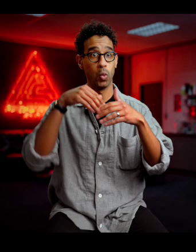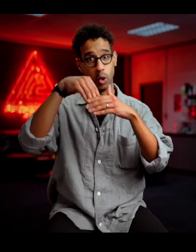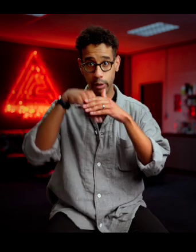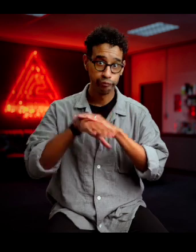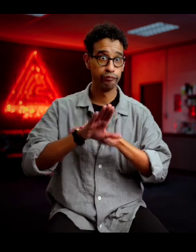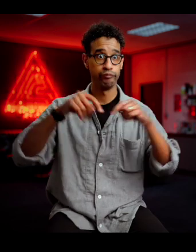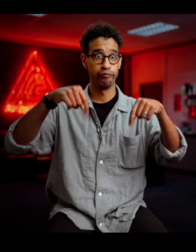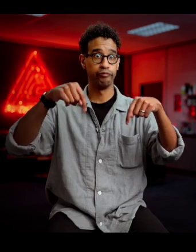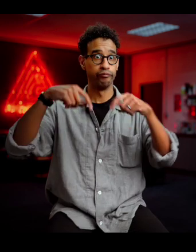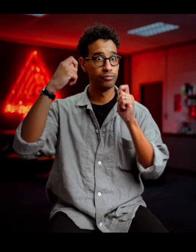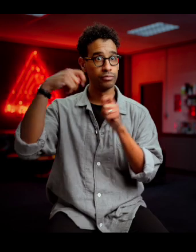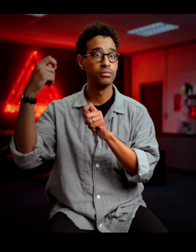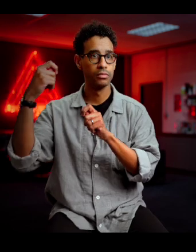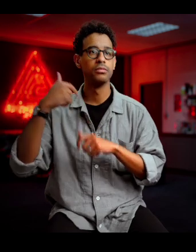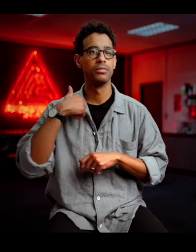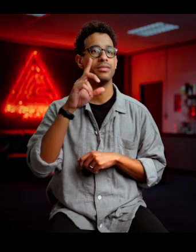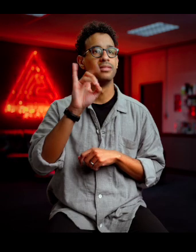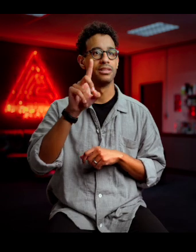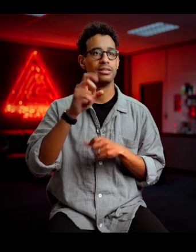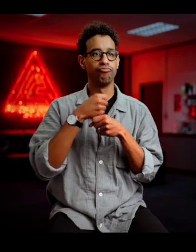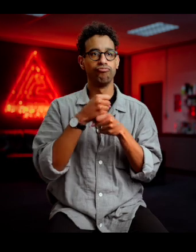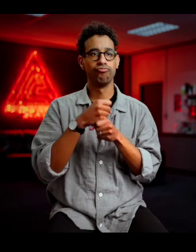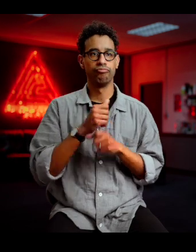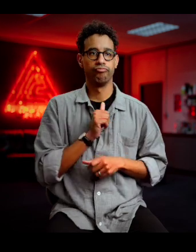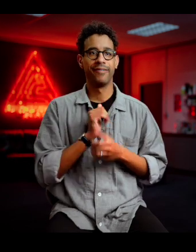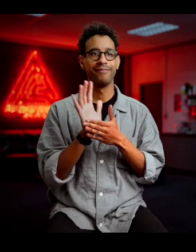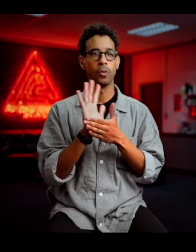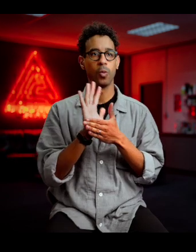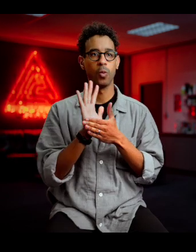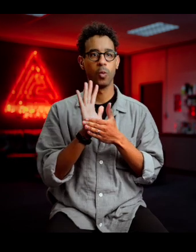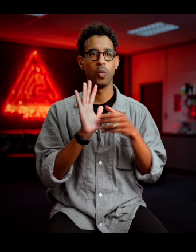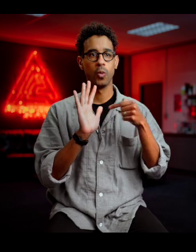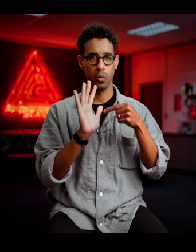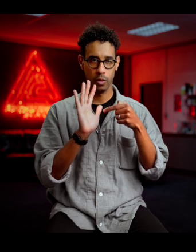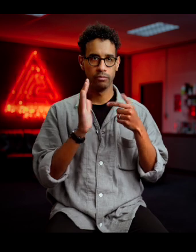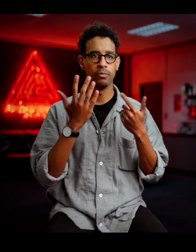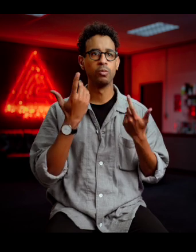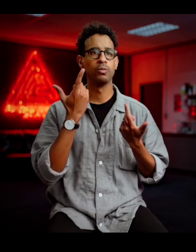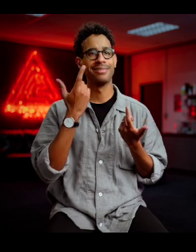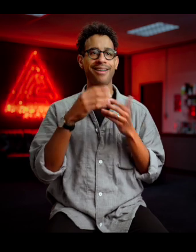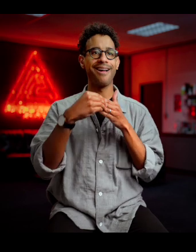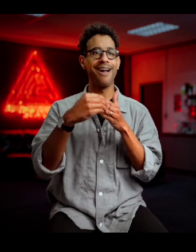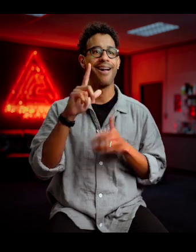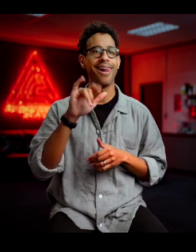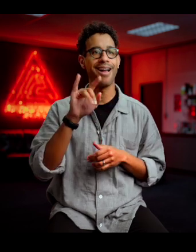Well, before I actually came to this project, I did make a video of myself. And it kind of outlines